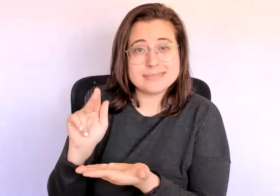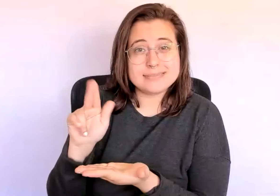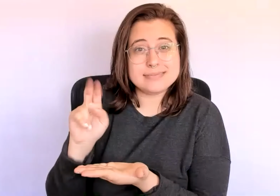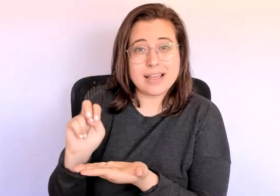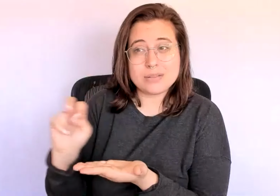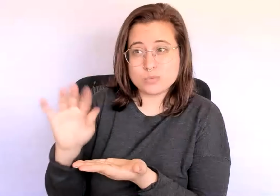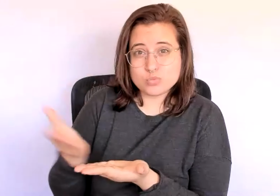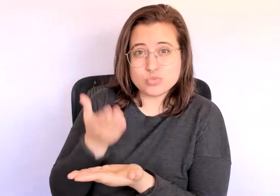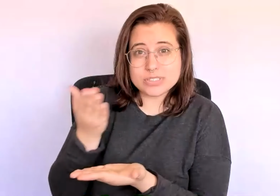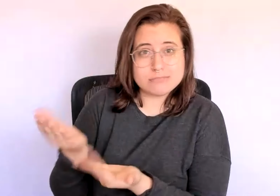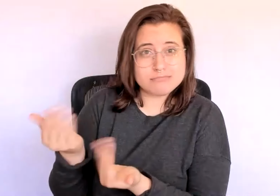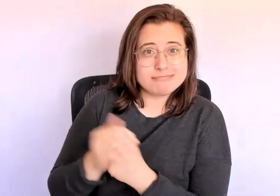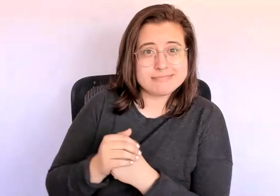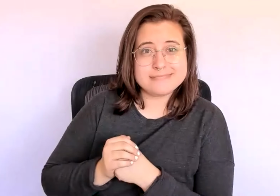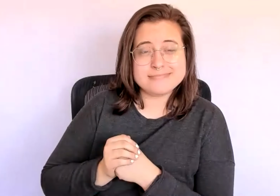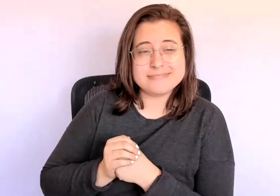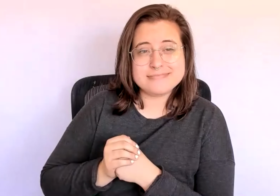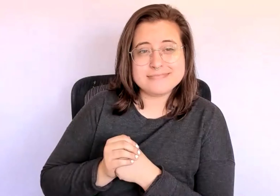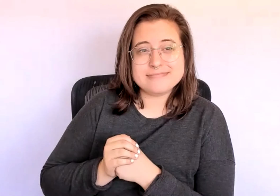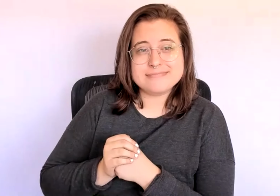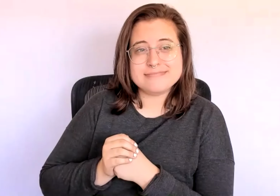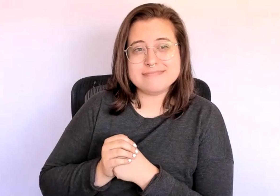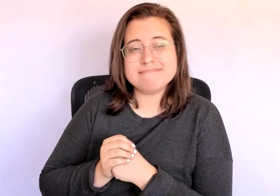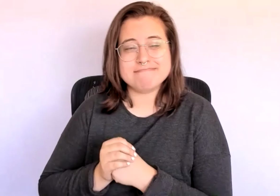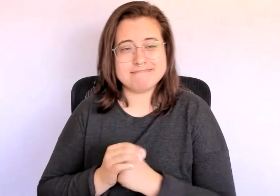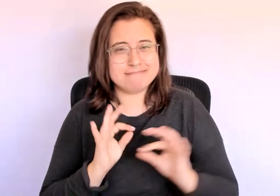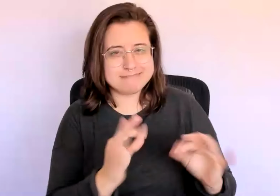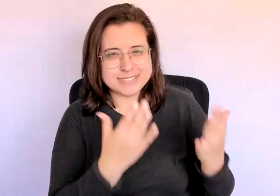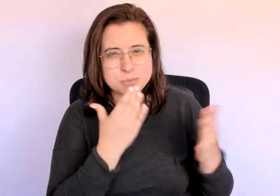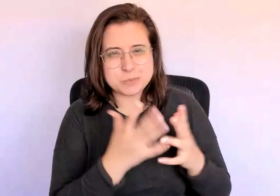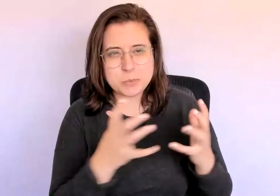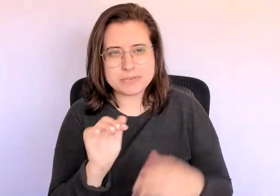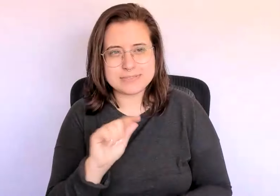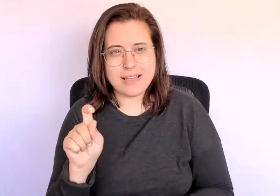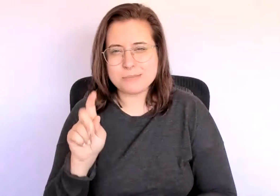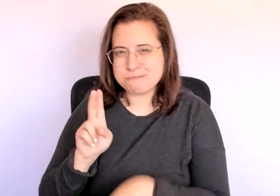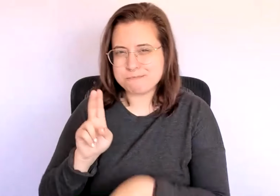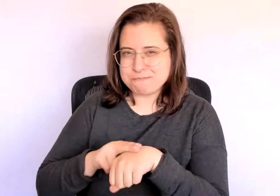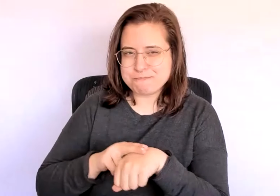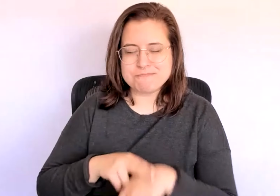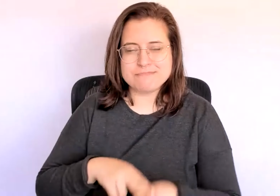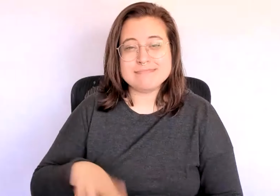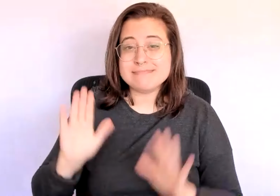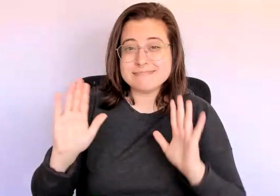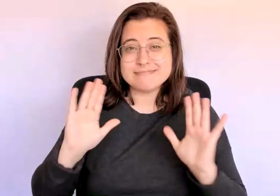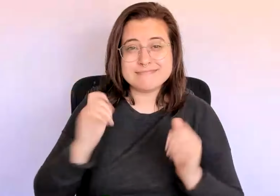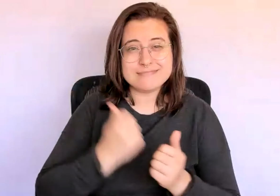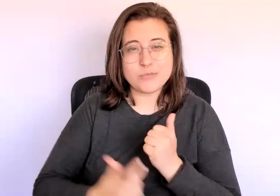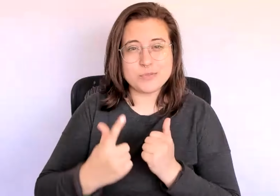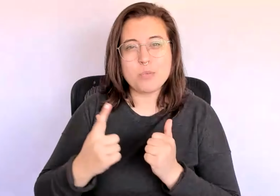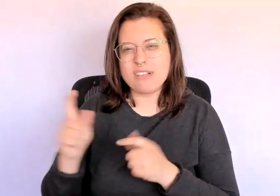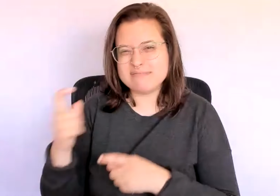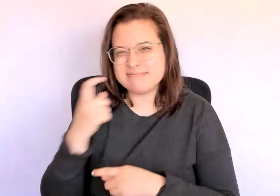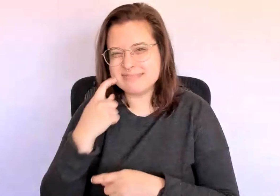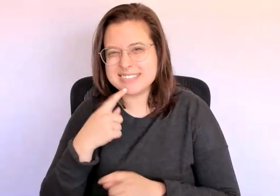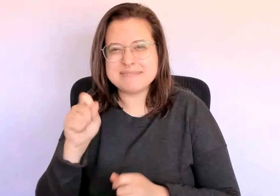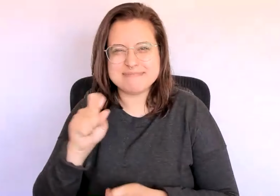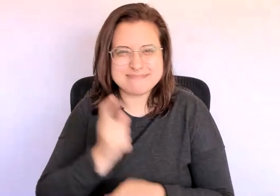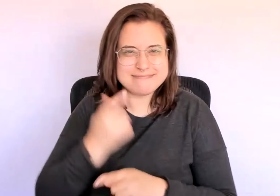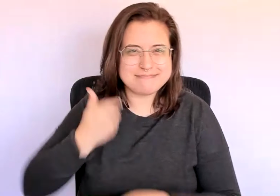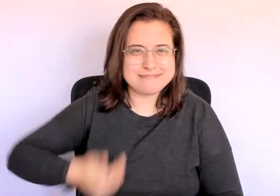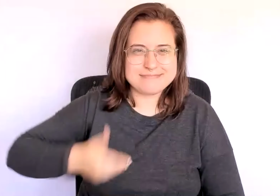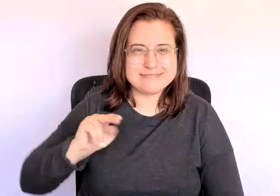here. Thank you so much, Alex. Of course. Hi, everyone. As Alex said, my name is